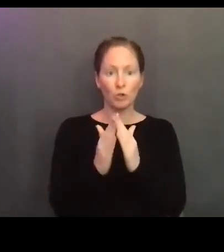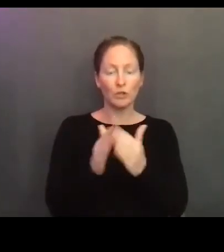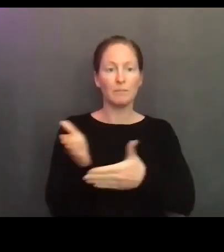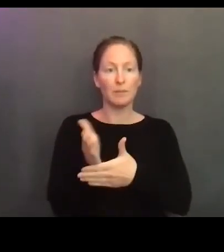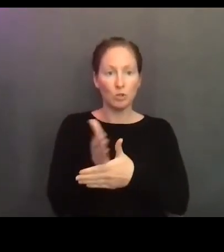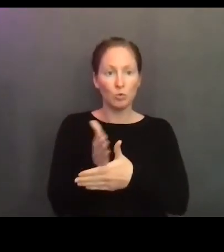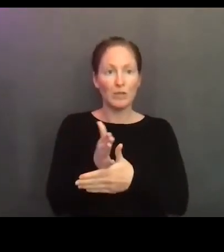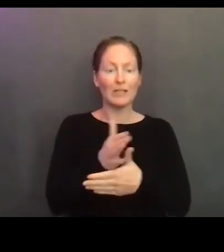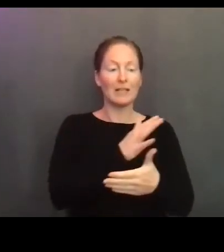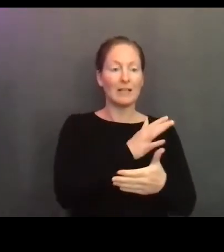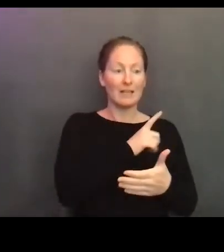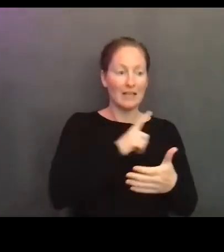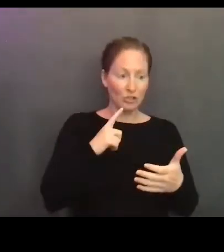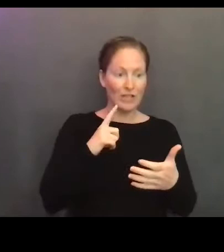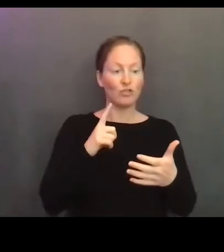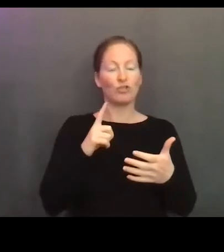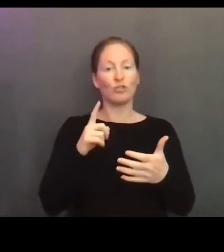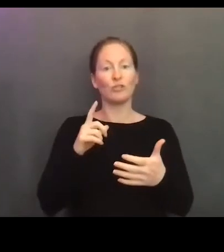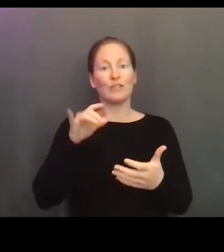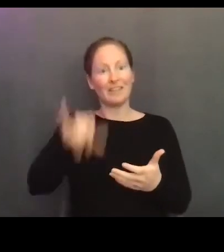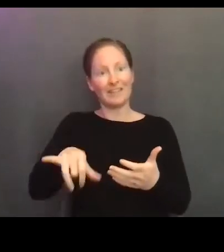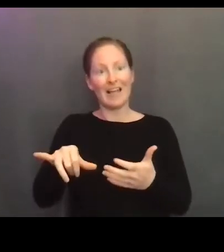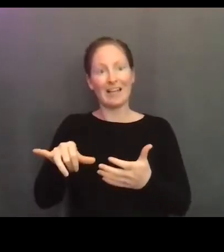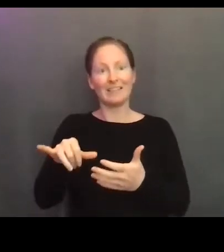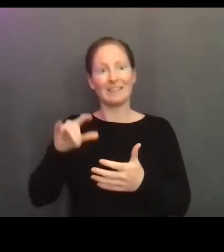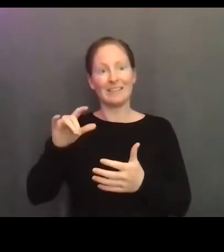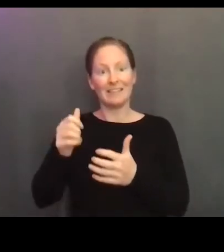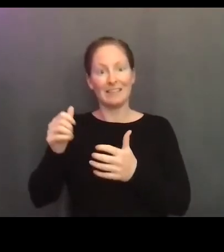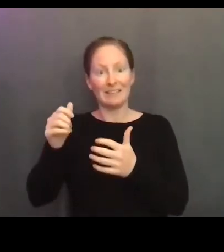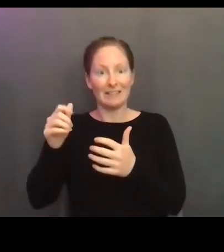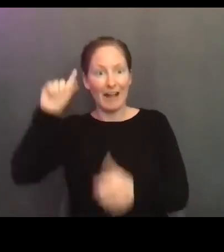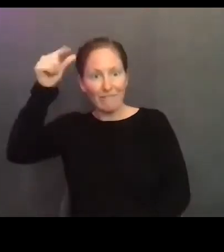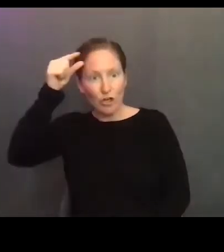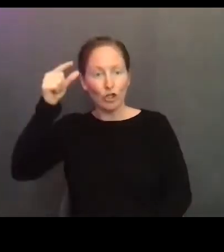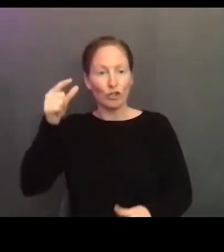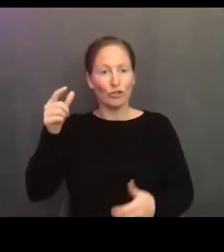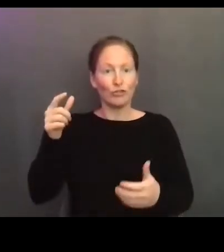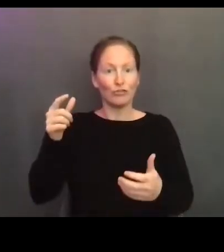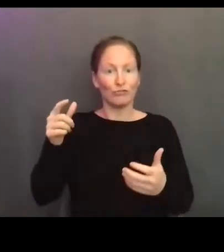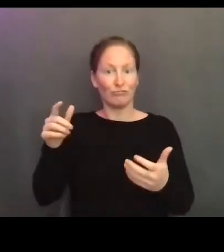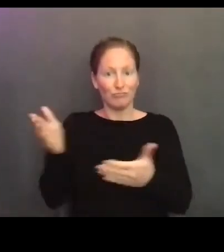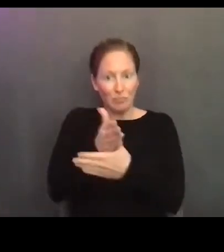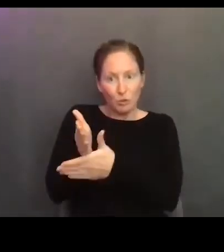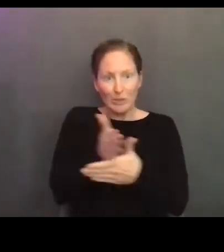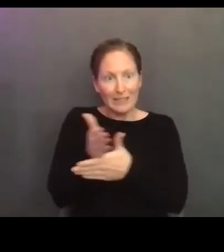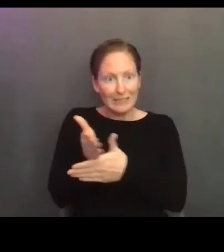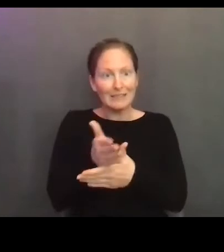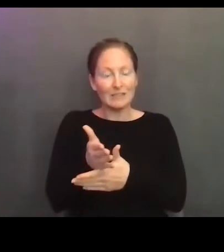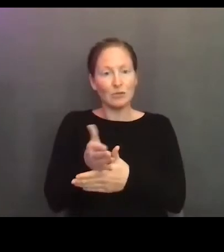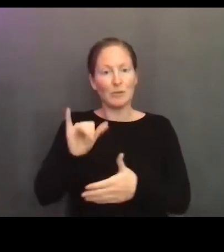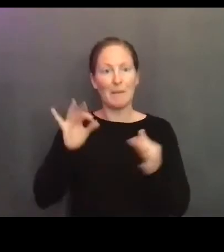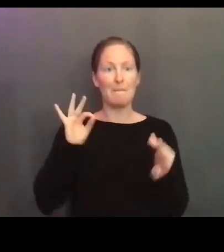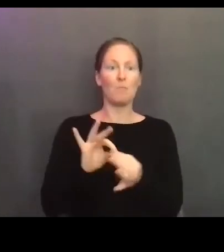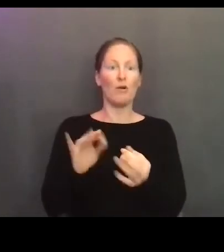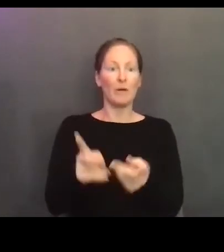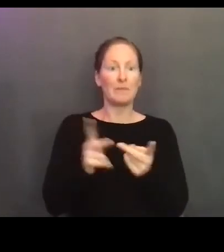legislature, the executive, and you're a part-time citizen legislator. Who better, honestly, in the state of Virginia to go out and talk to these